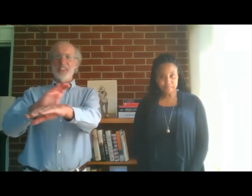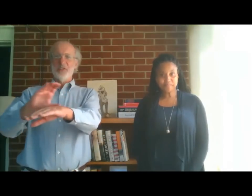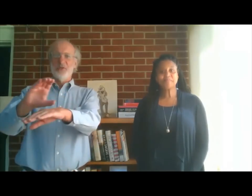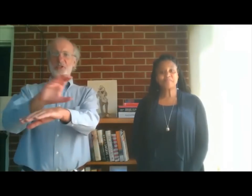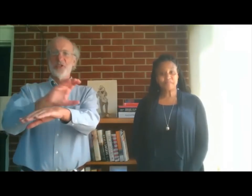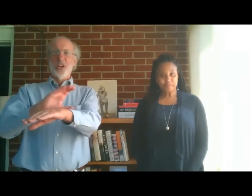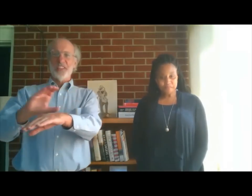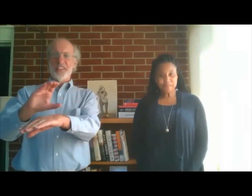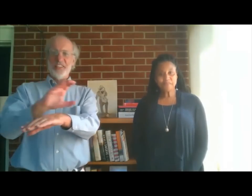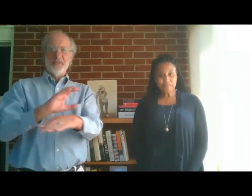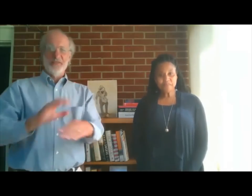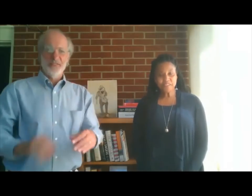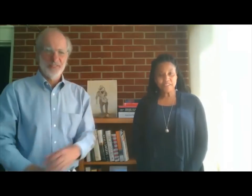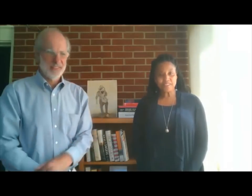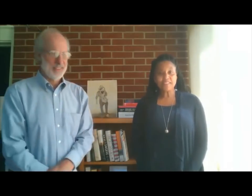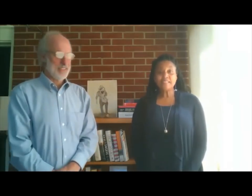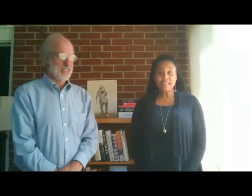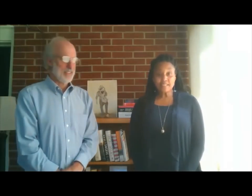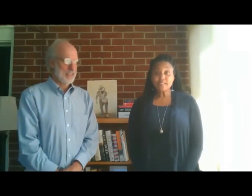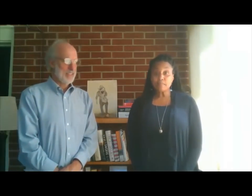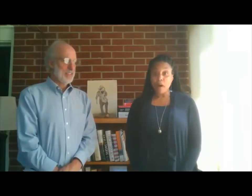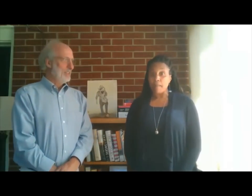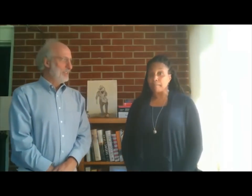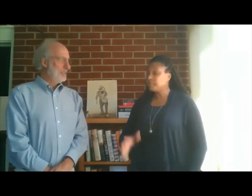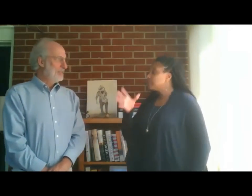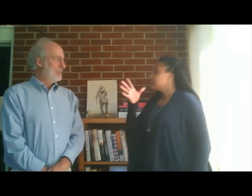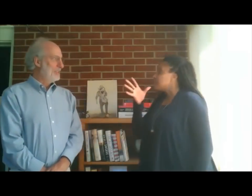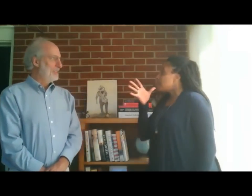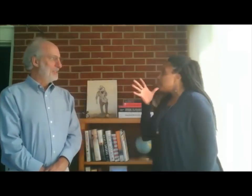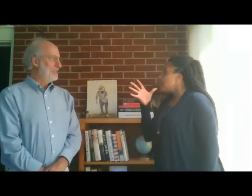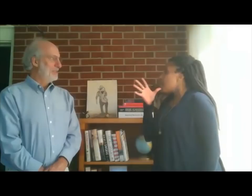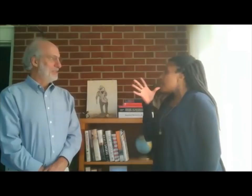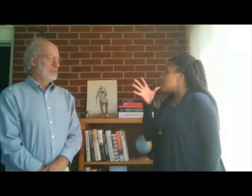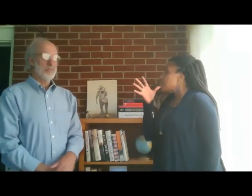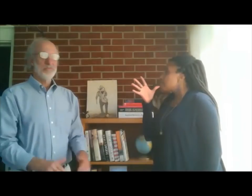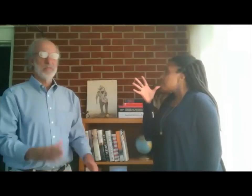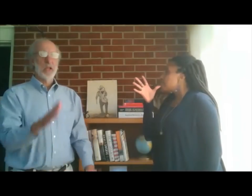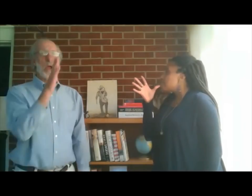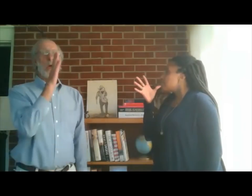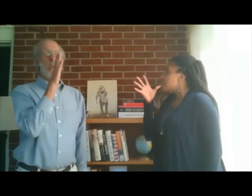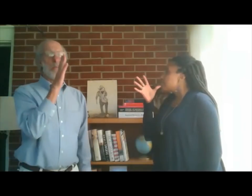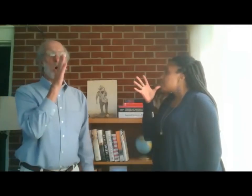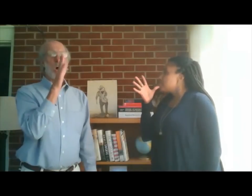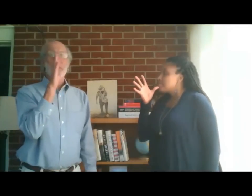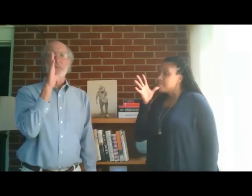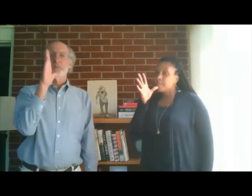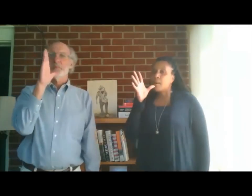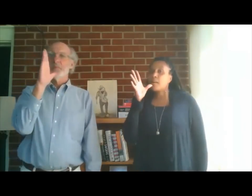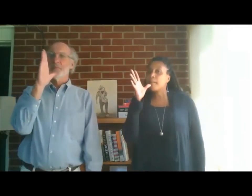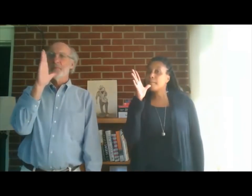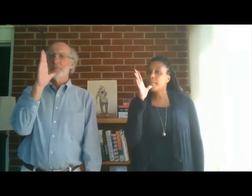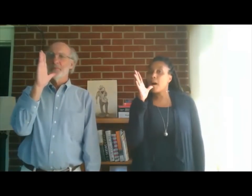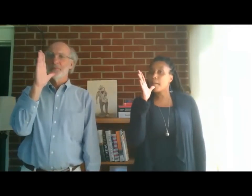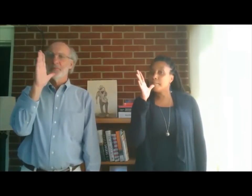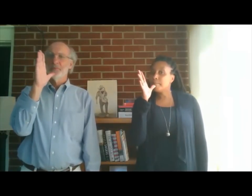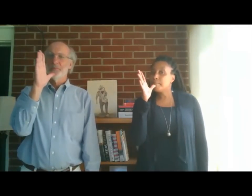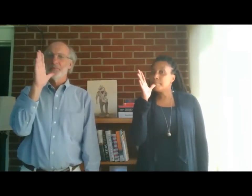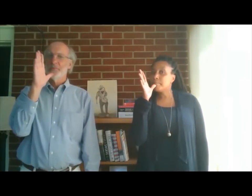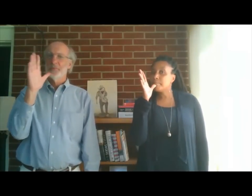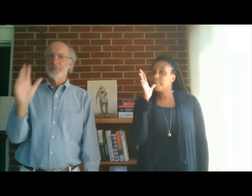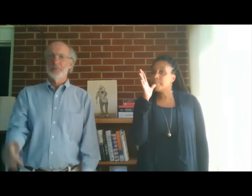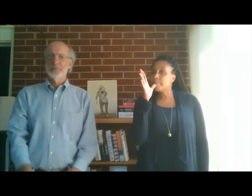That's right. Chocolate. Good. Next is mom. Mom. Mom.